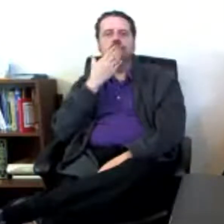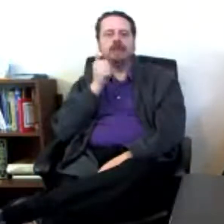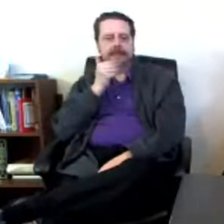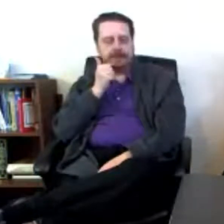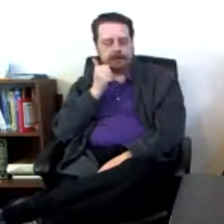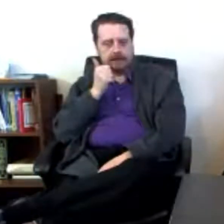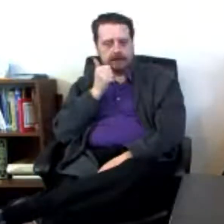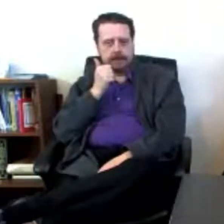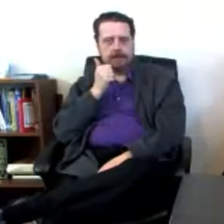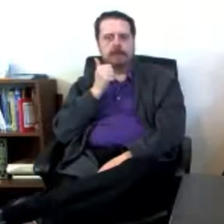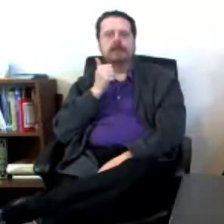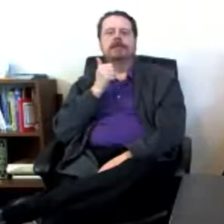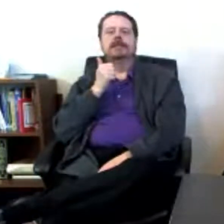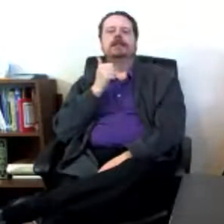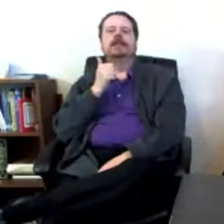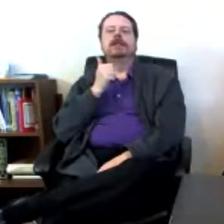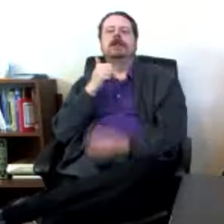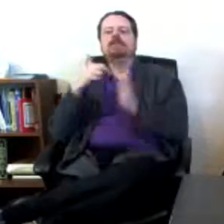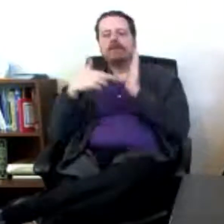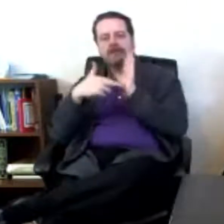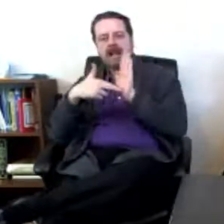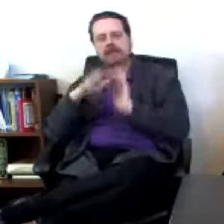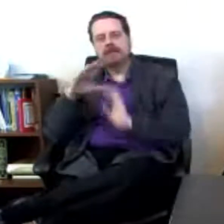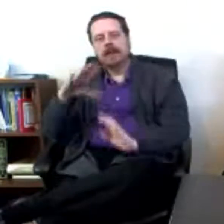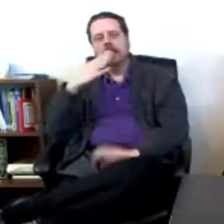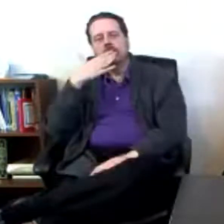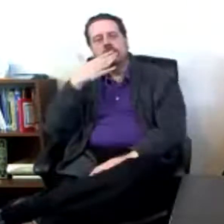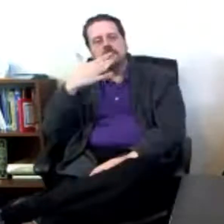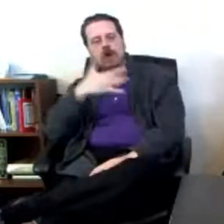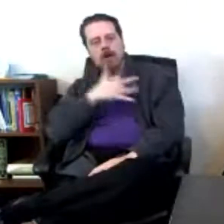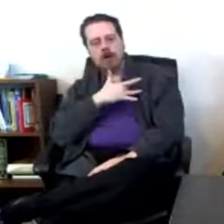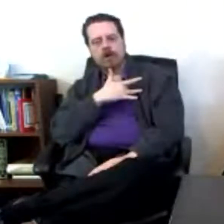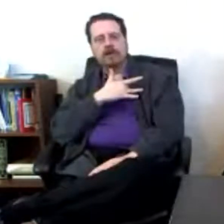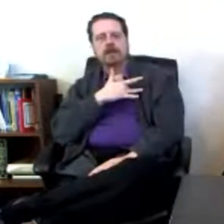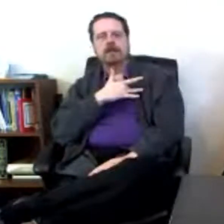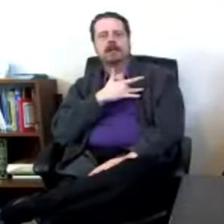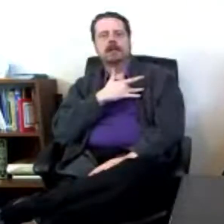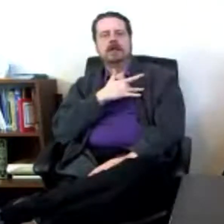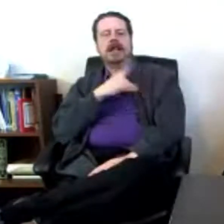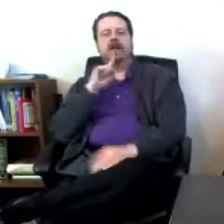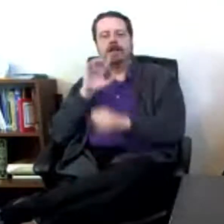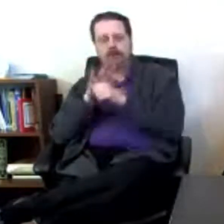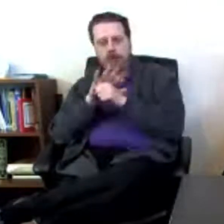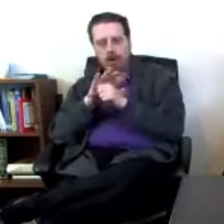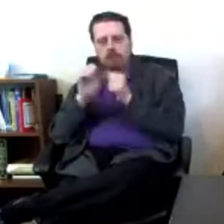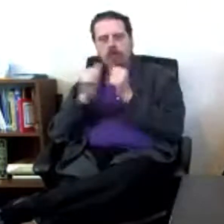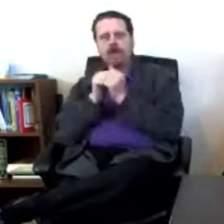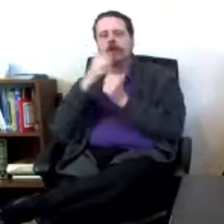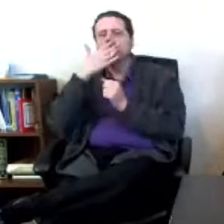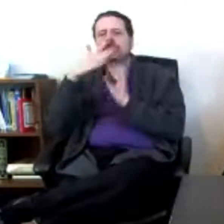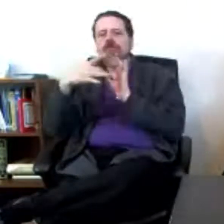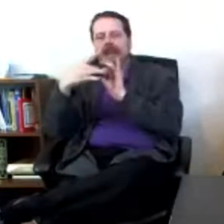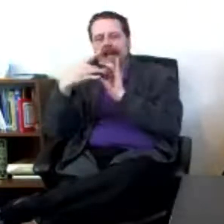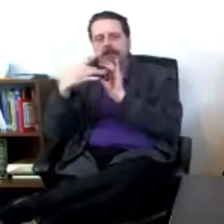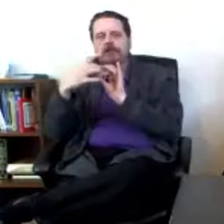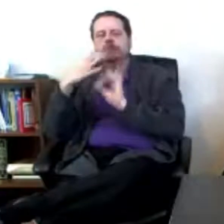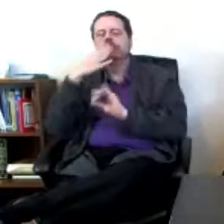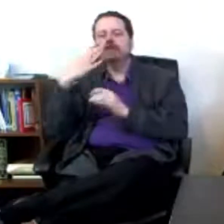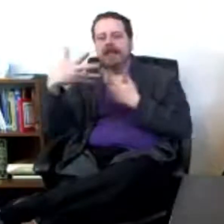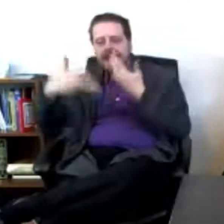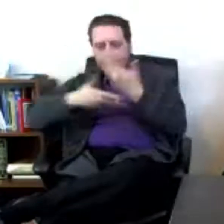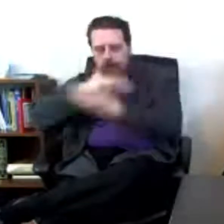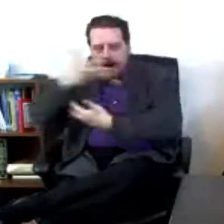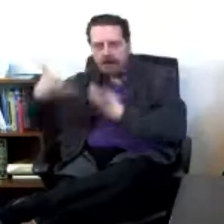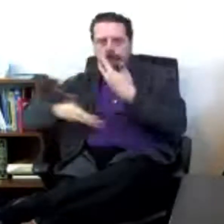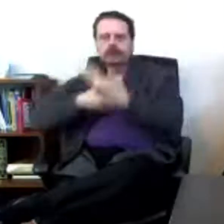and it reflects the goodness of their hearts, and is confirmed with their good relationship and good